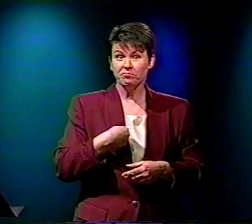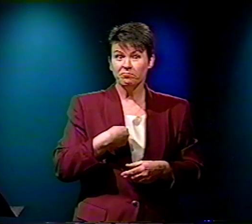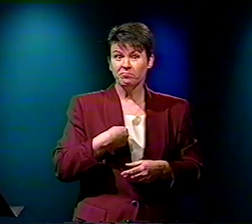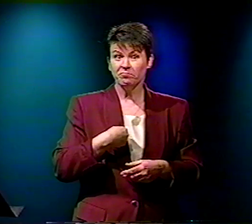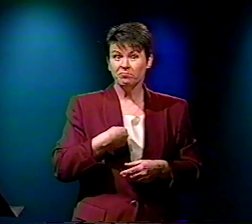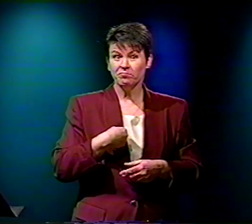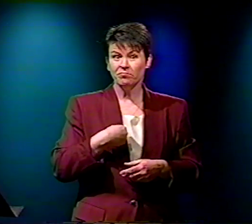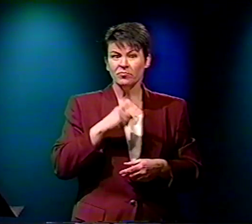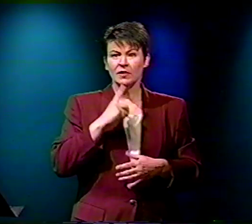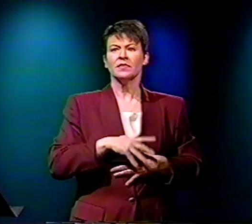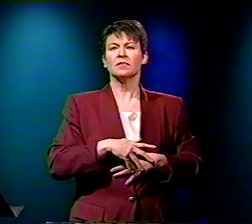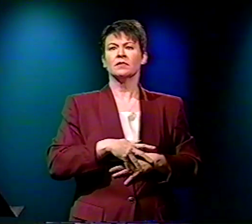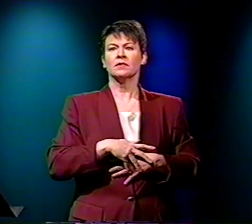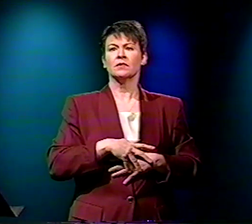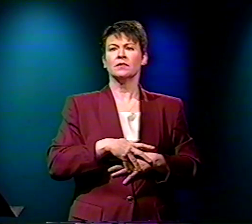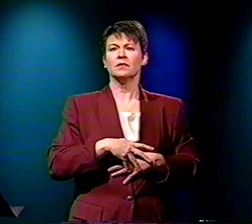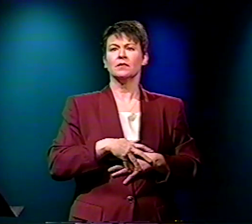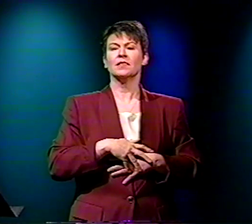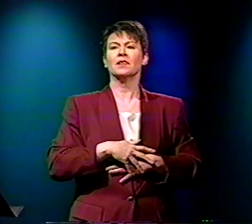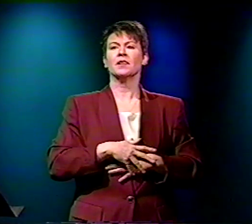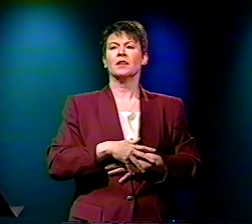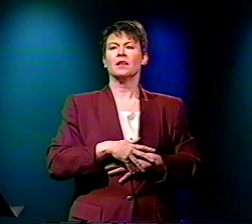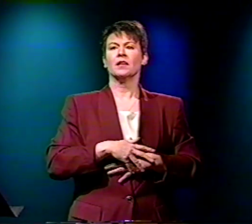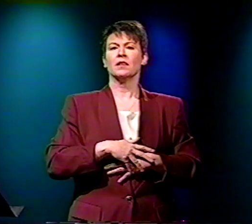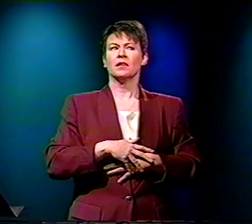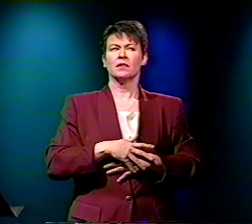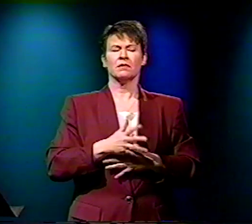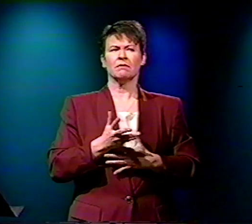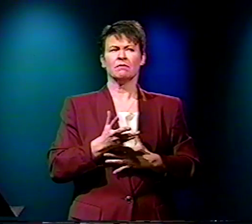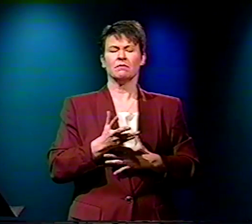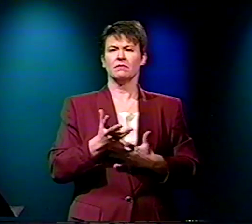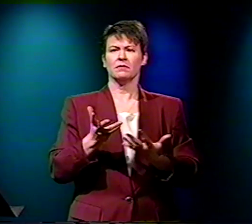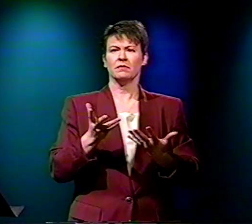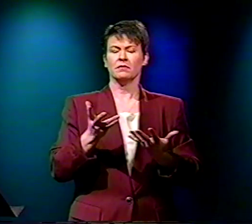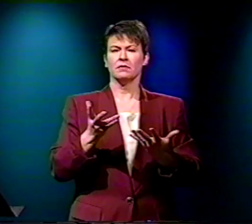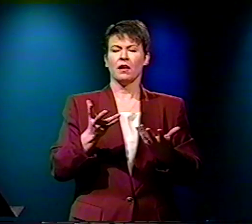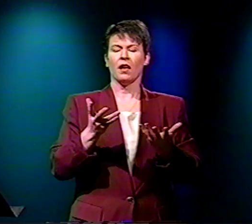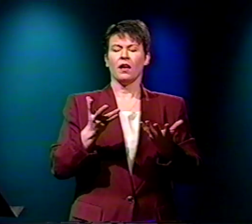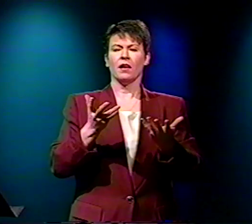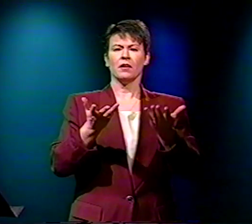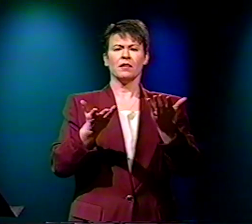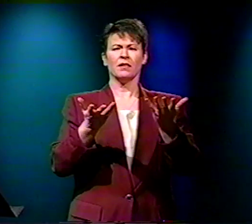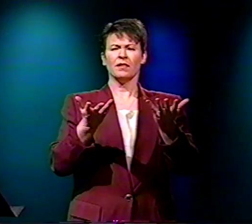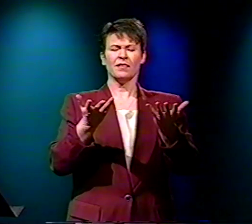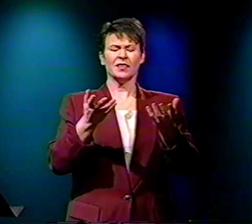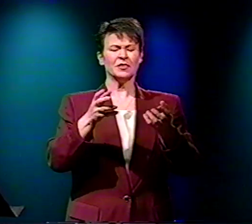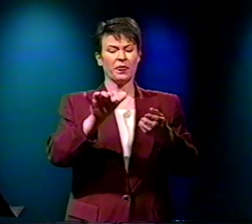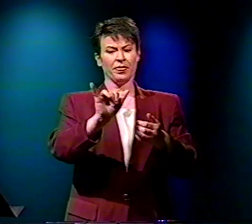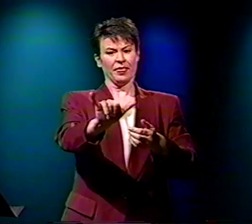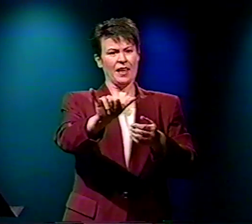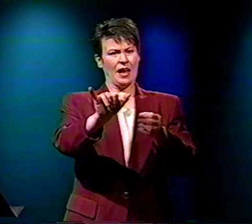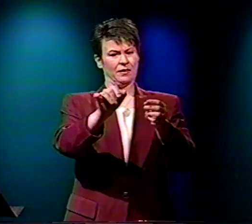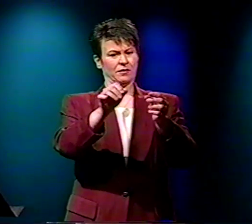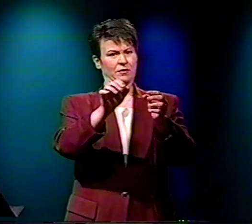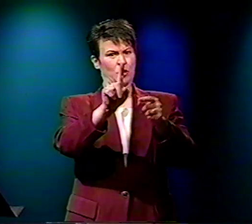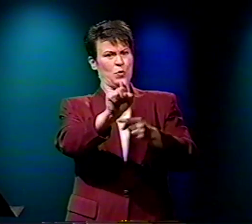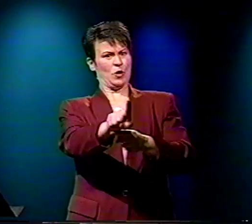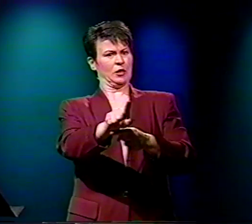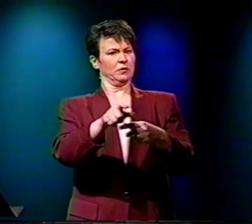Sometimes the interpreter will say, do you understand me? And the deaf person kind of pauses for a moment, because in and